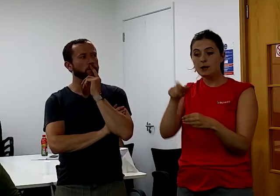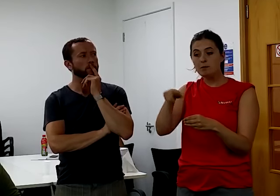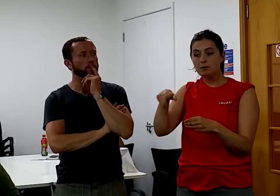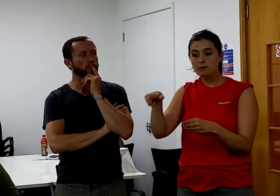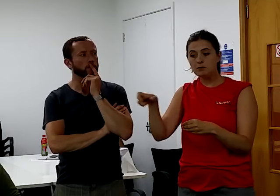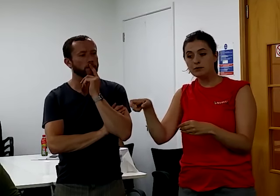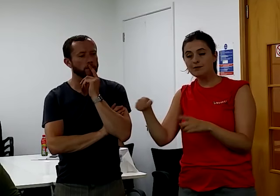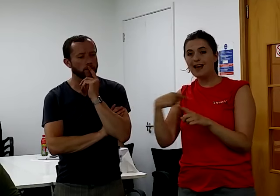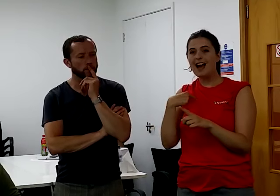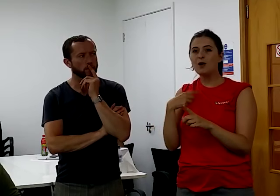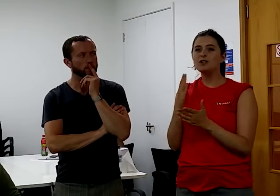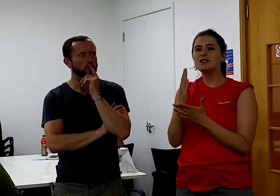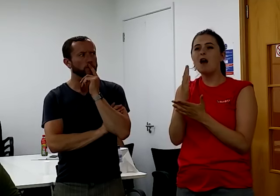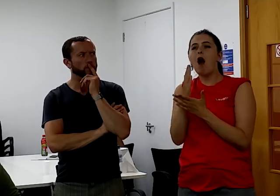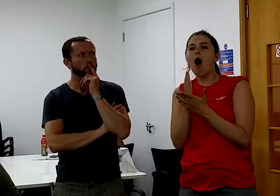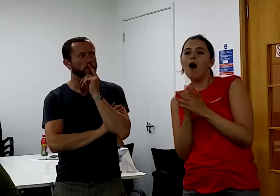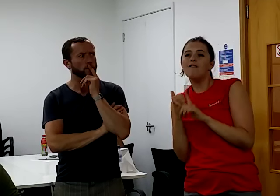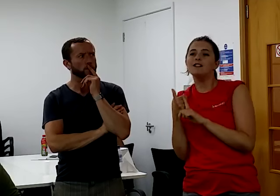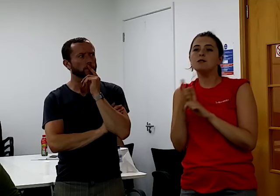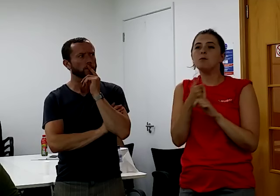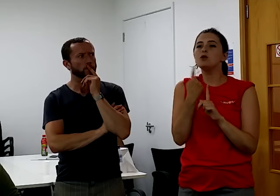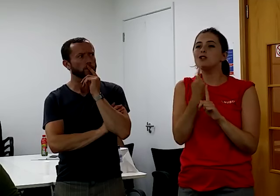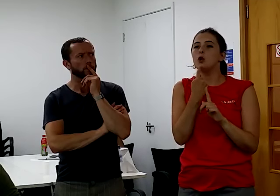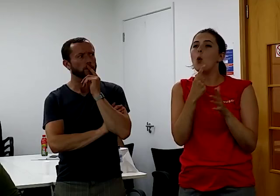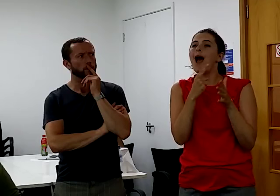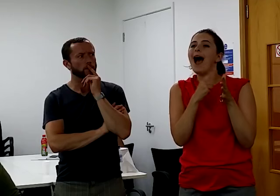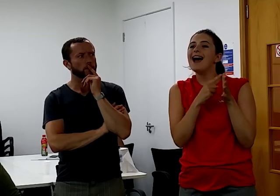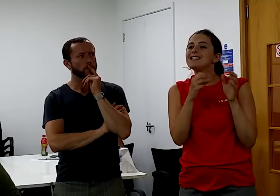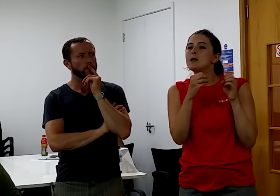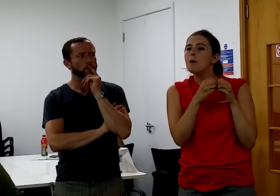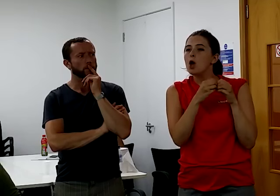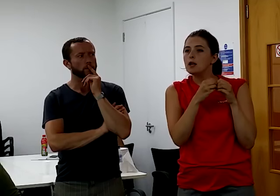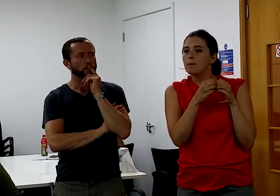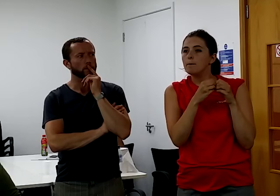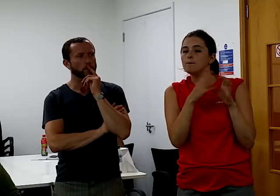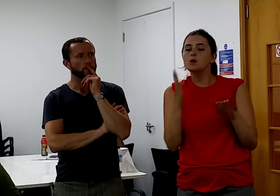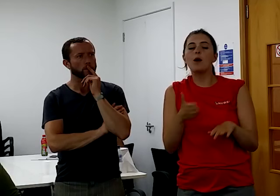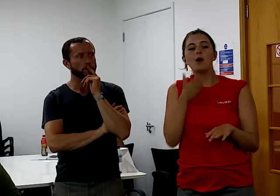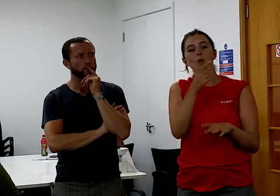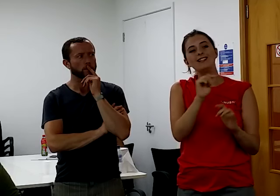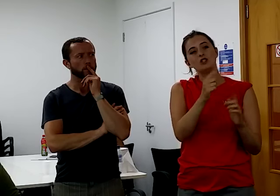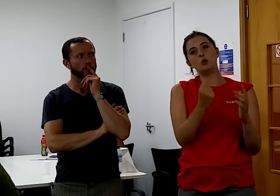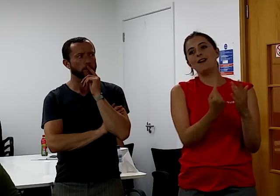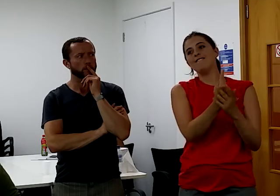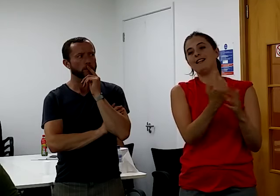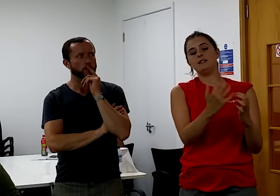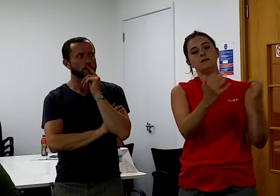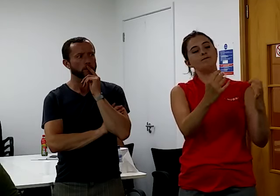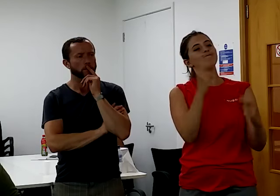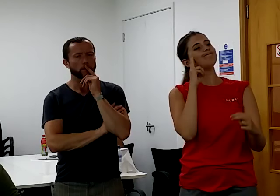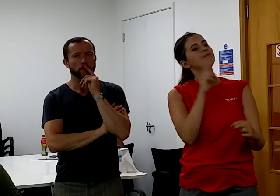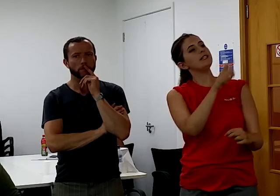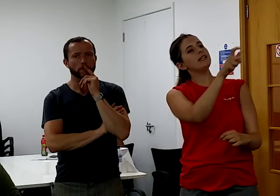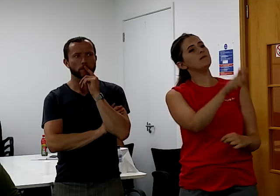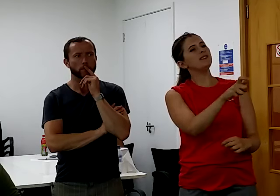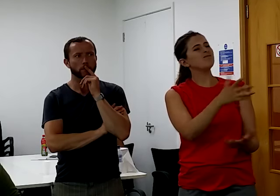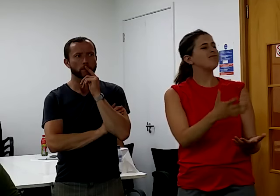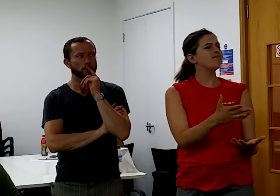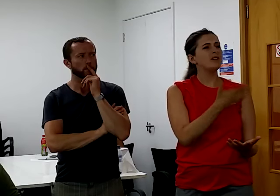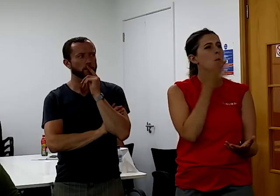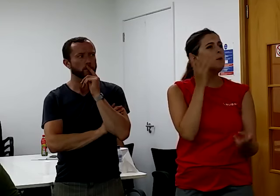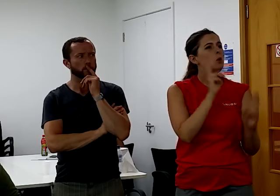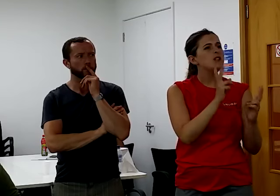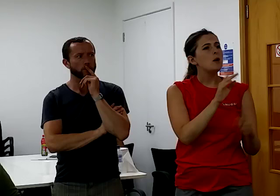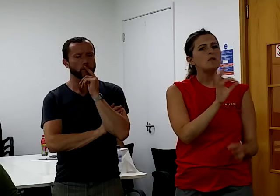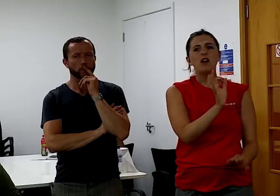was sort of half supporting Andy Burnham, and I went to an event that he put on, and there was no